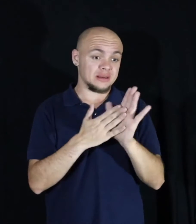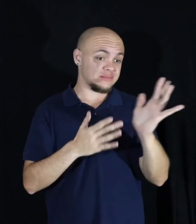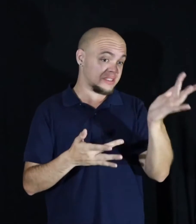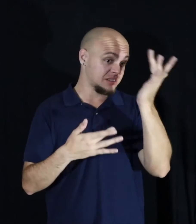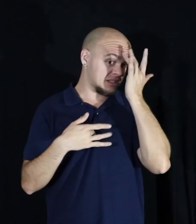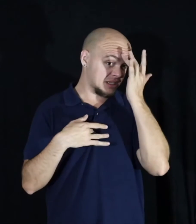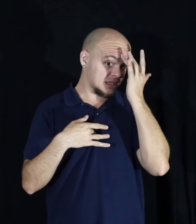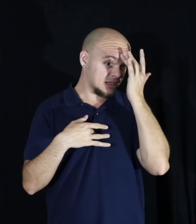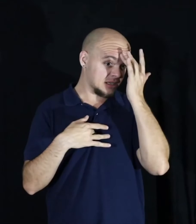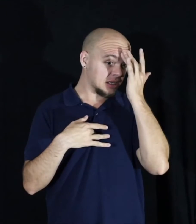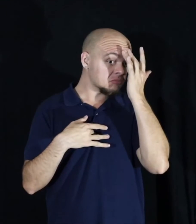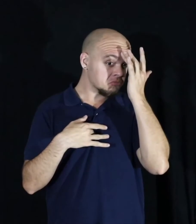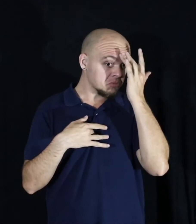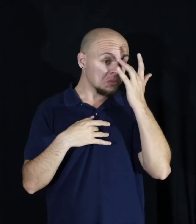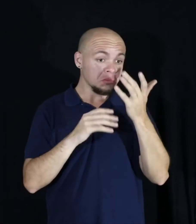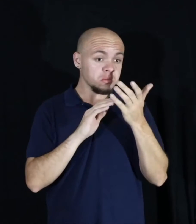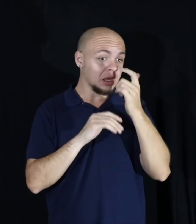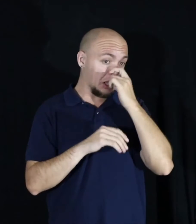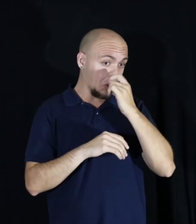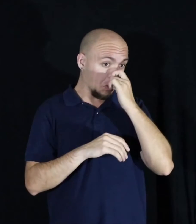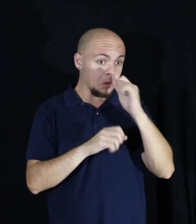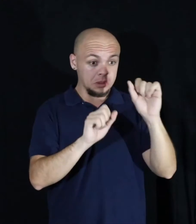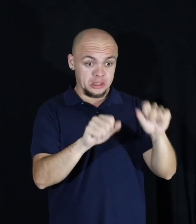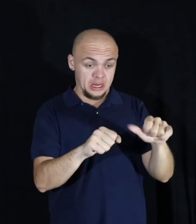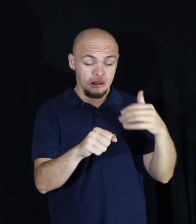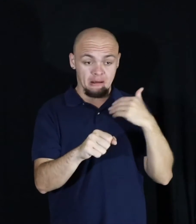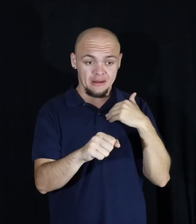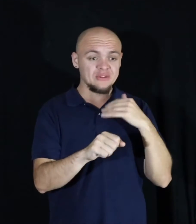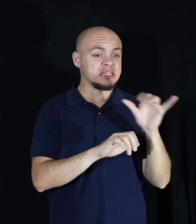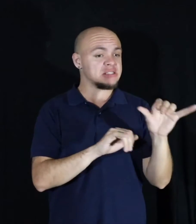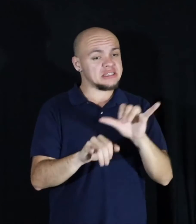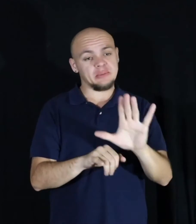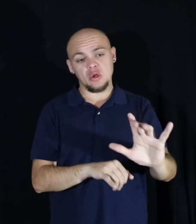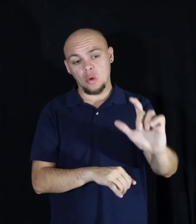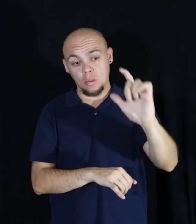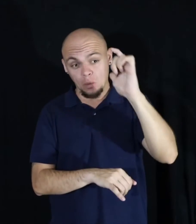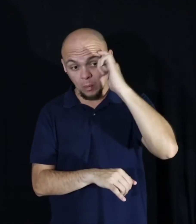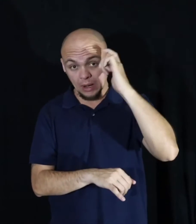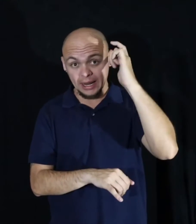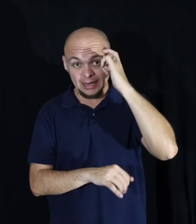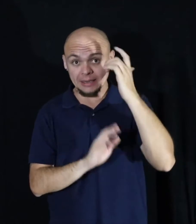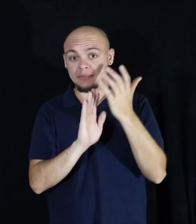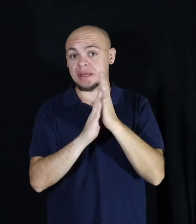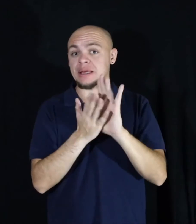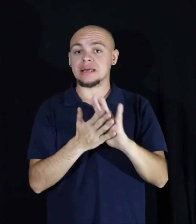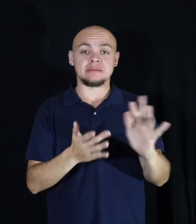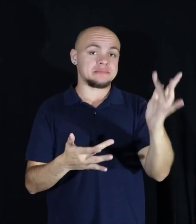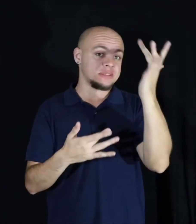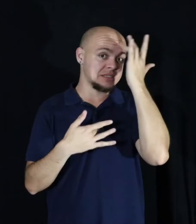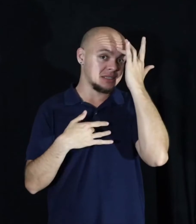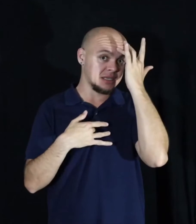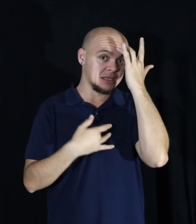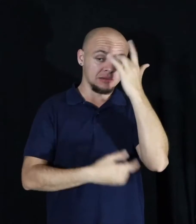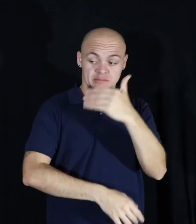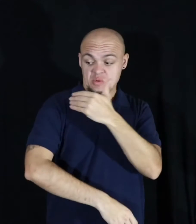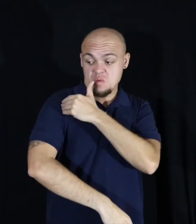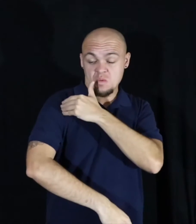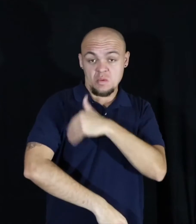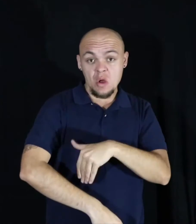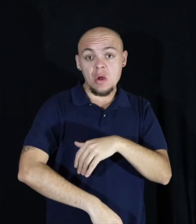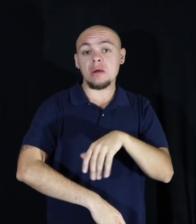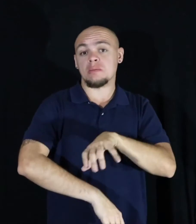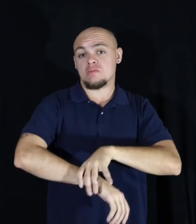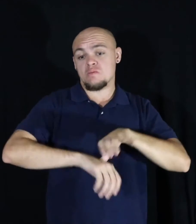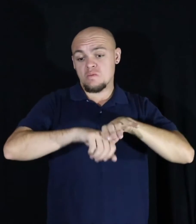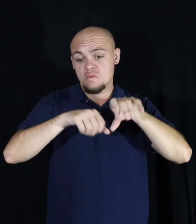your brain can get sick. And just like you can break your leg or break your arm, your brain can sustain an injury, and you know what,